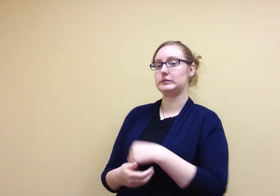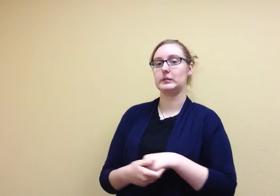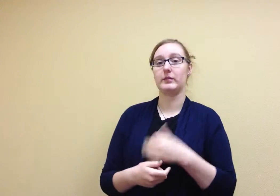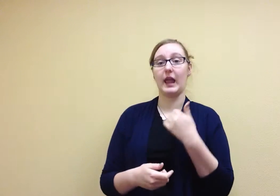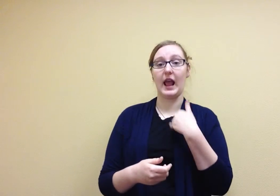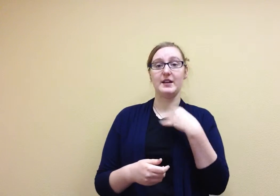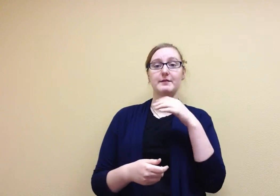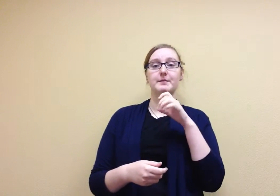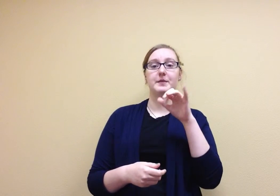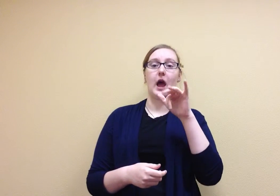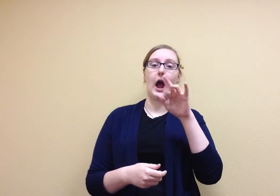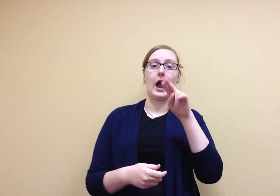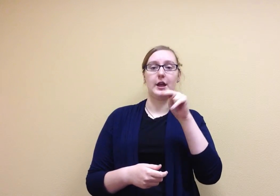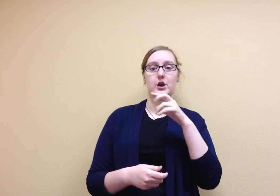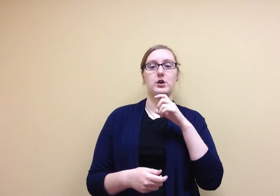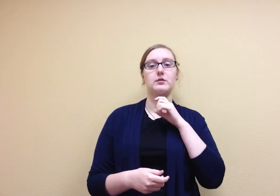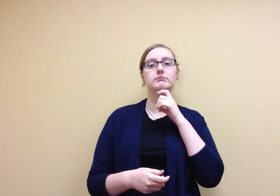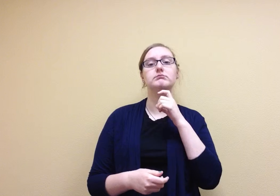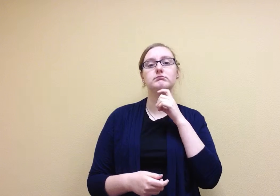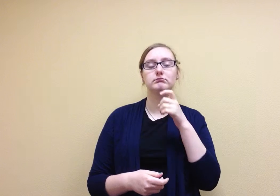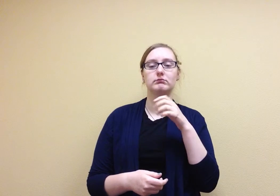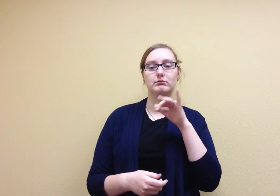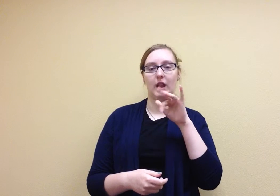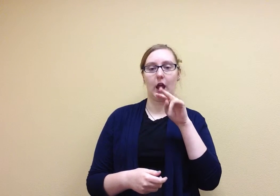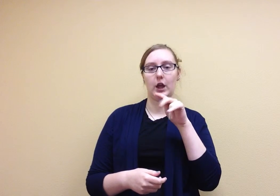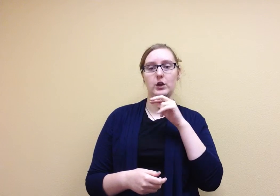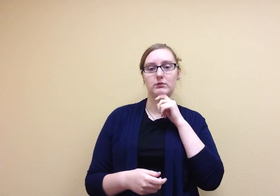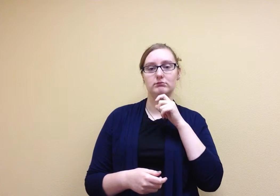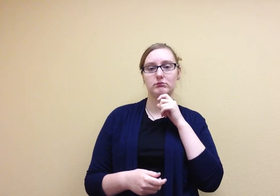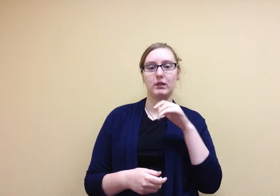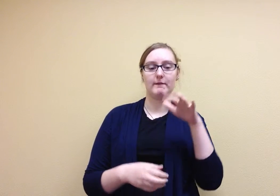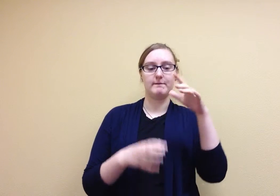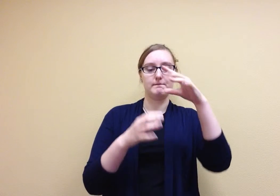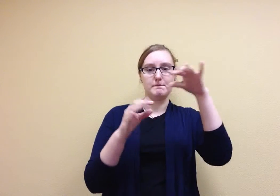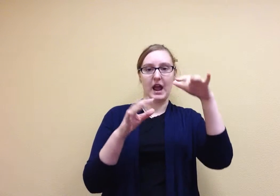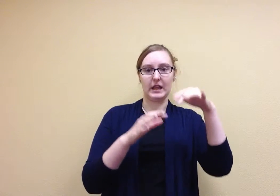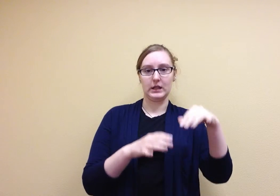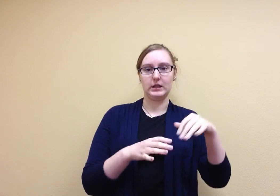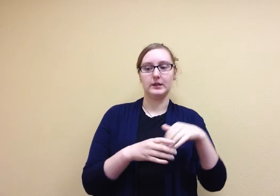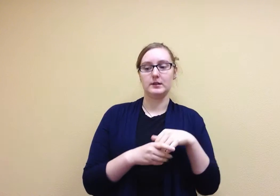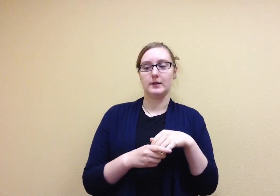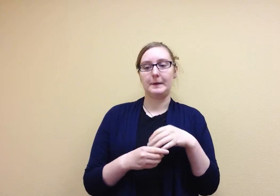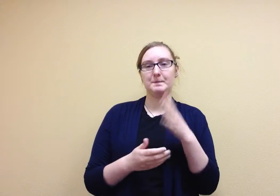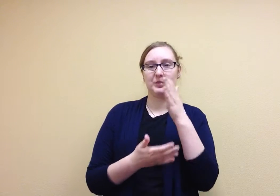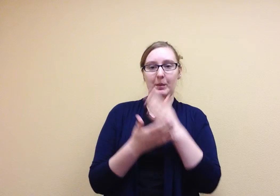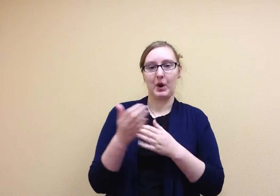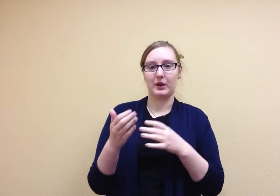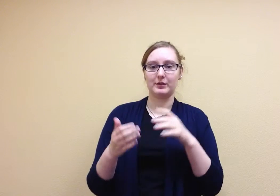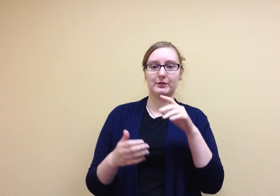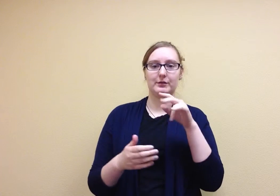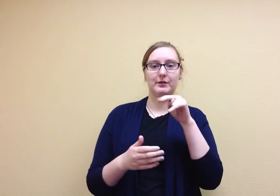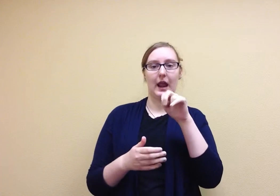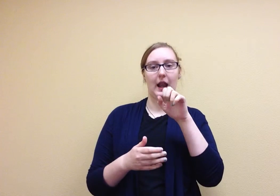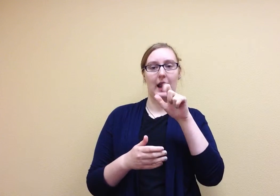filings. In other words, they've just taken up some pieces of nails or iron and cut it all down, and it looks almost like